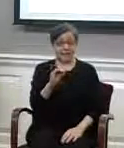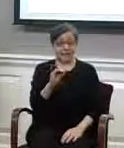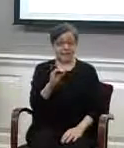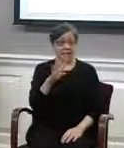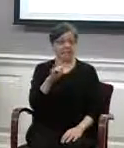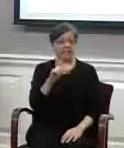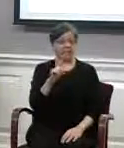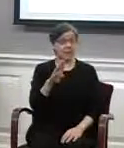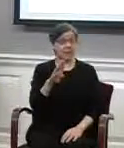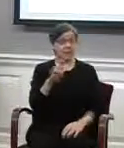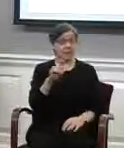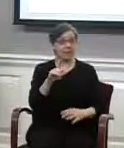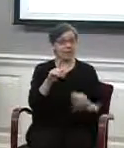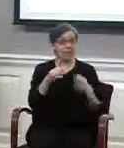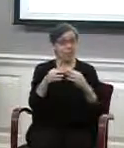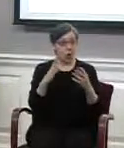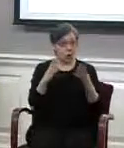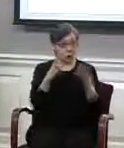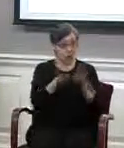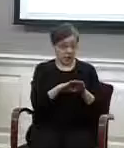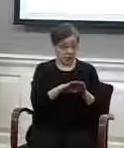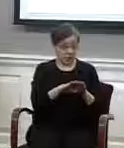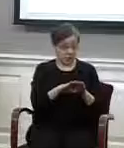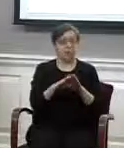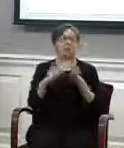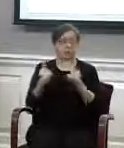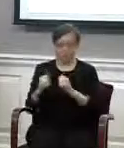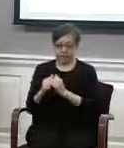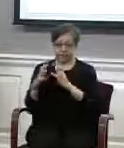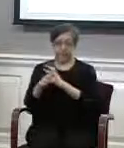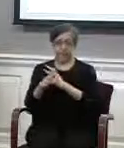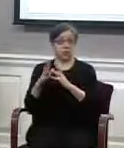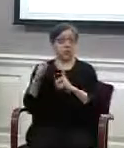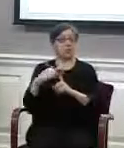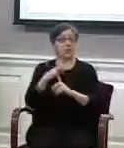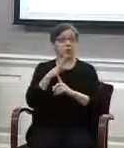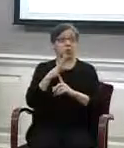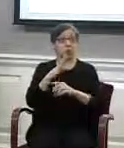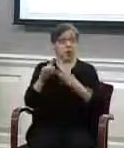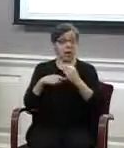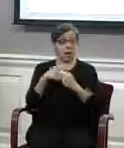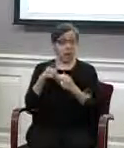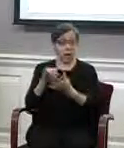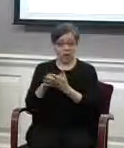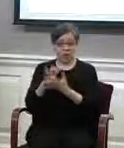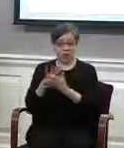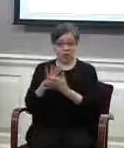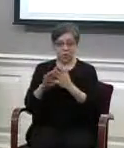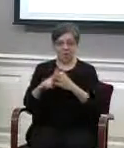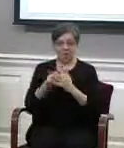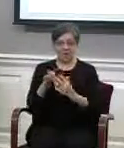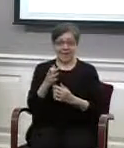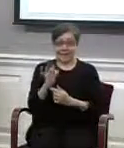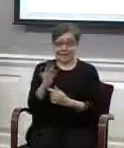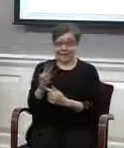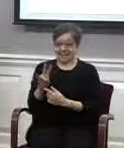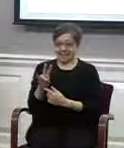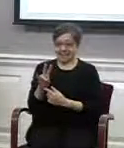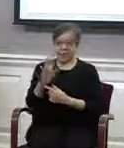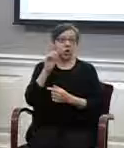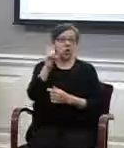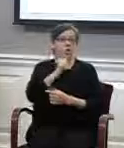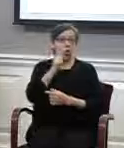1990, in the last 10 years. So this particular school was opened in 1997. It was opened as a girls' school by a